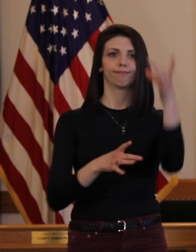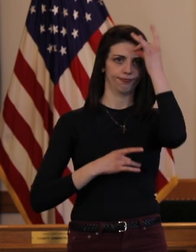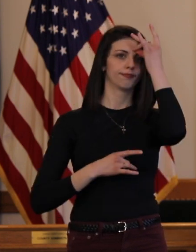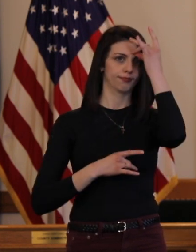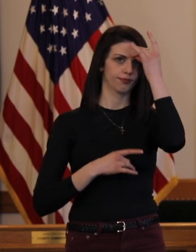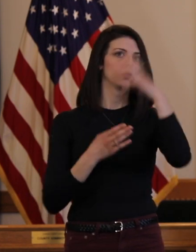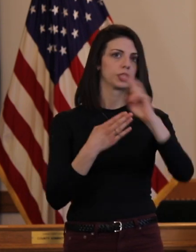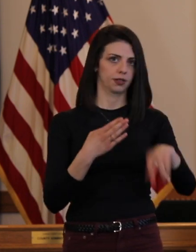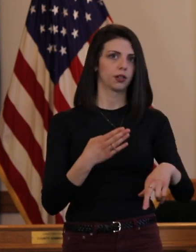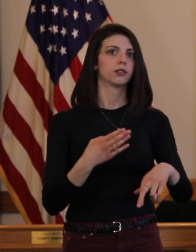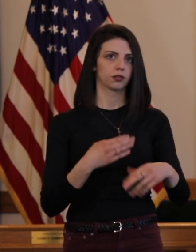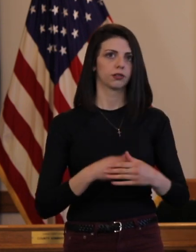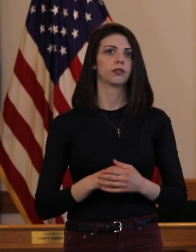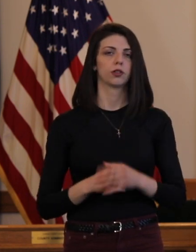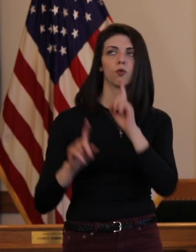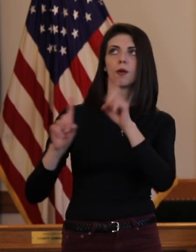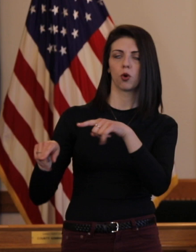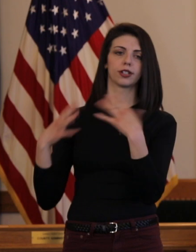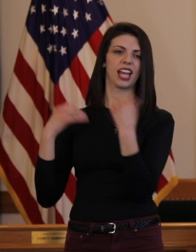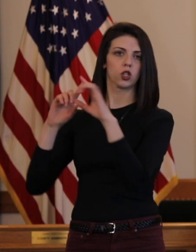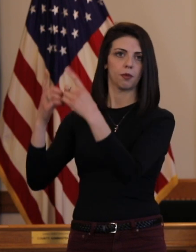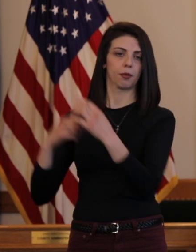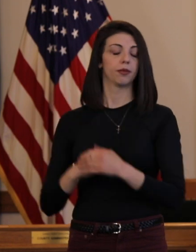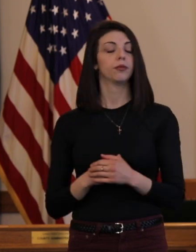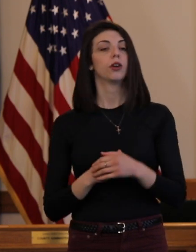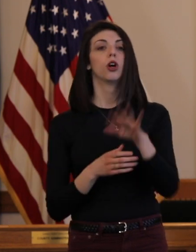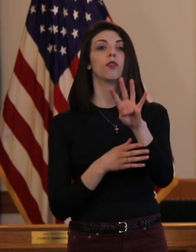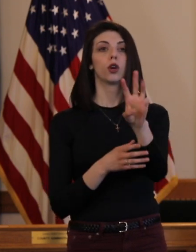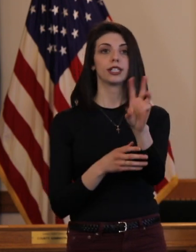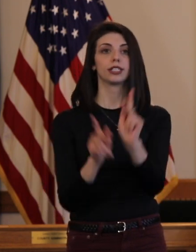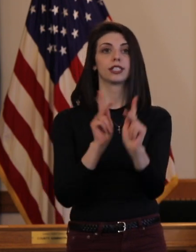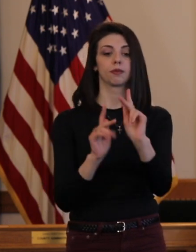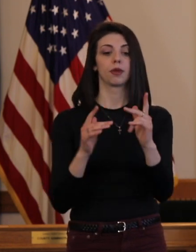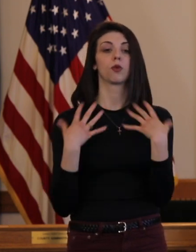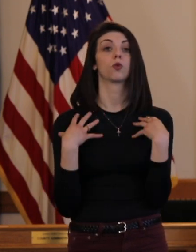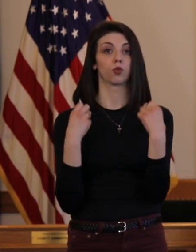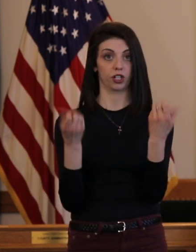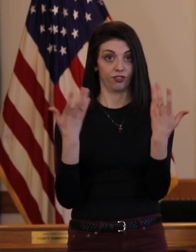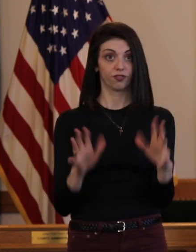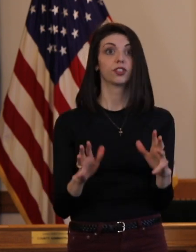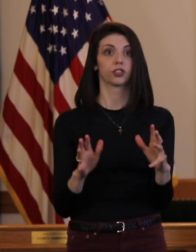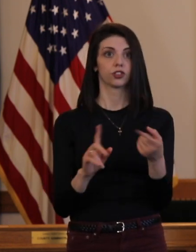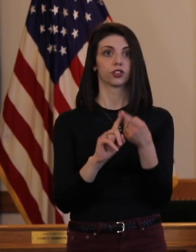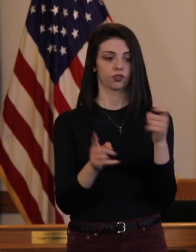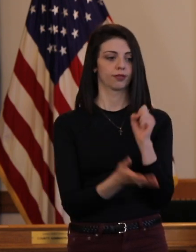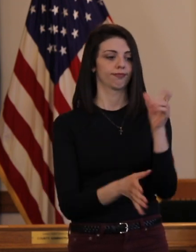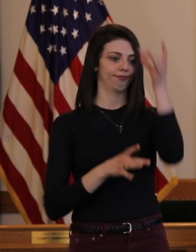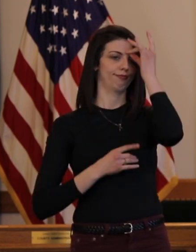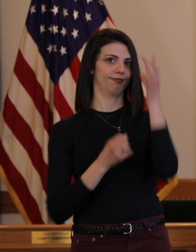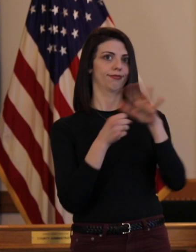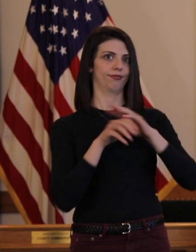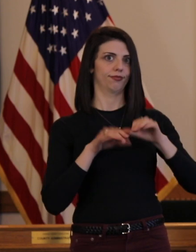turned into the health department. We have 46 residents that have recovered from COVID-19. We have